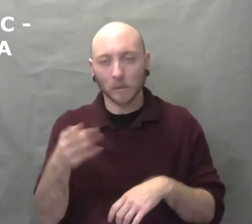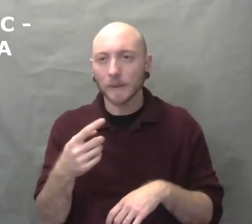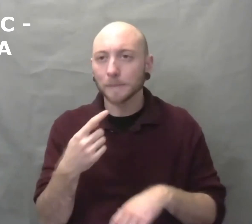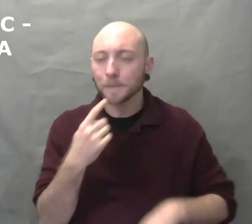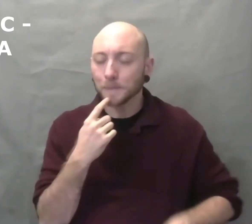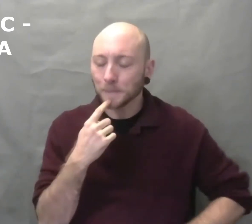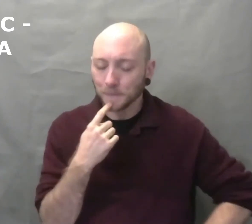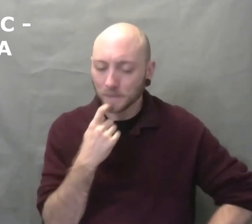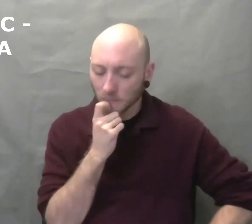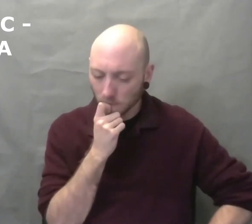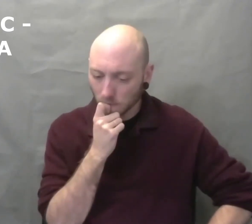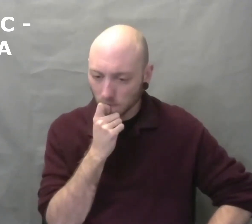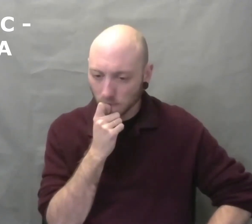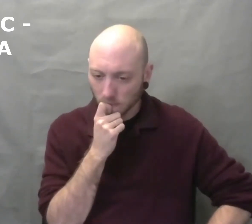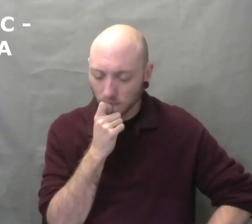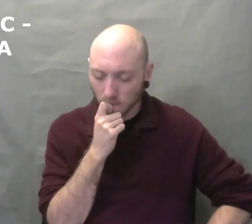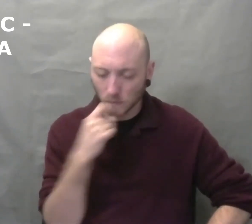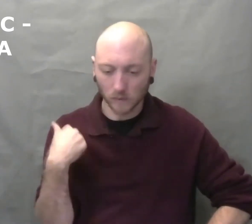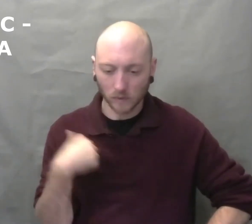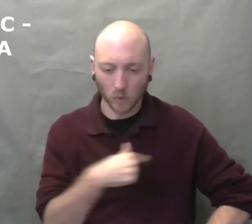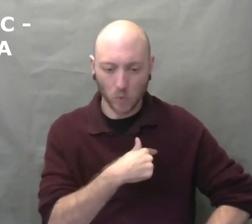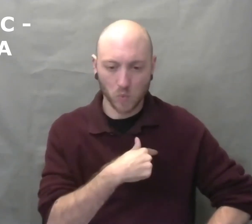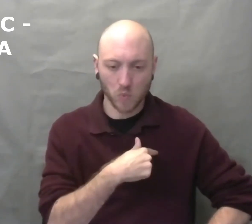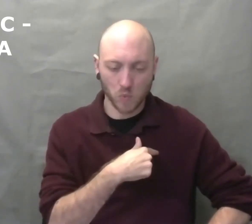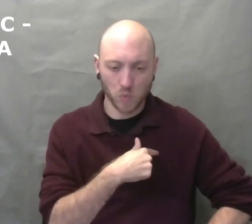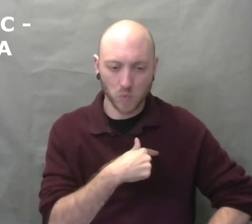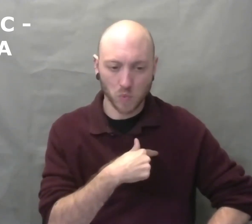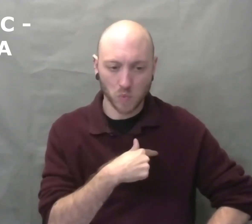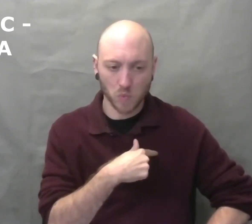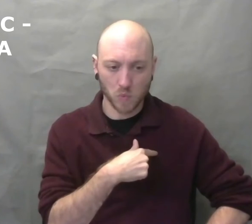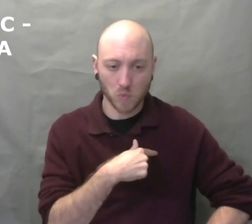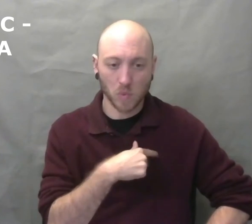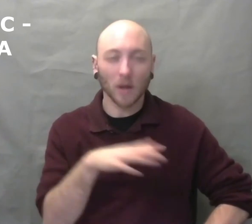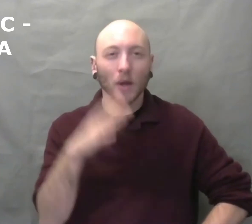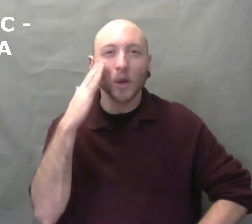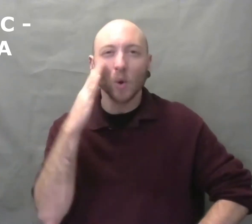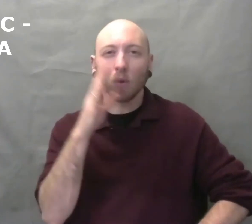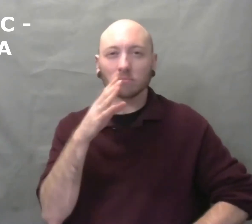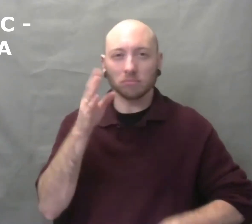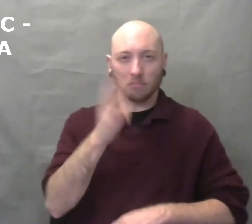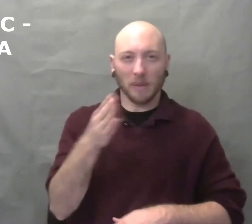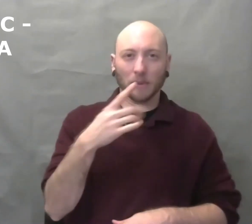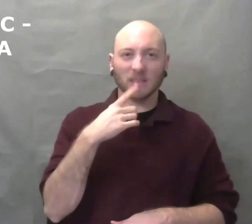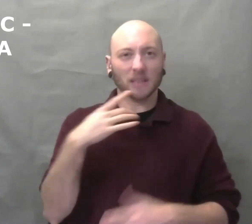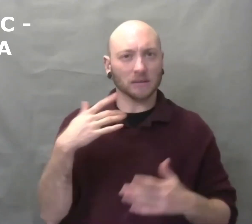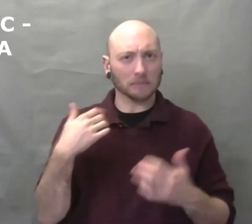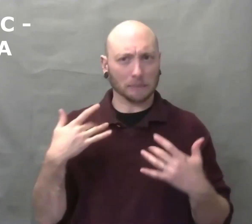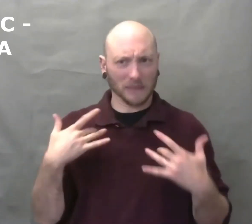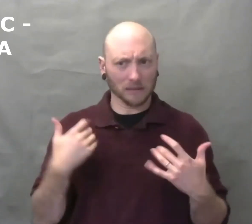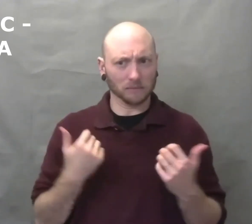where that we're really good at doing stuff, and then the day it's due, we'll do something stupid like drink. I believe there's a story in it, and then the guy